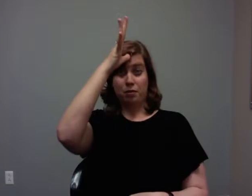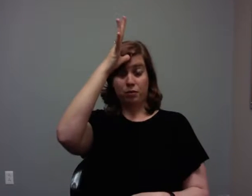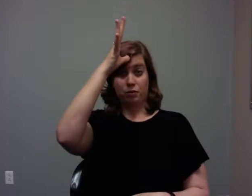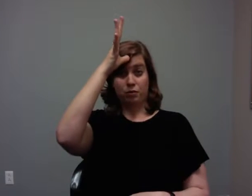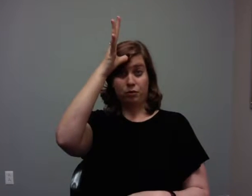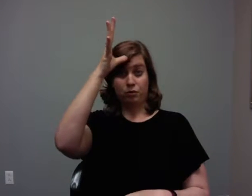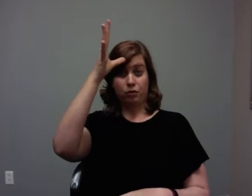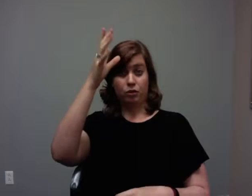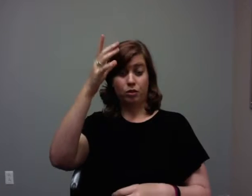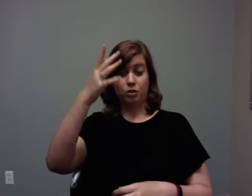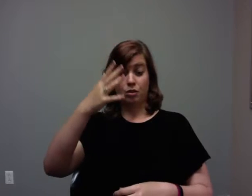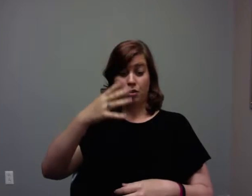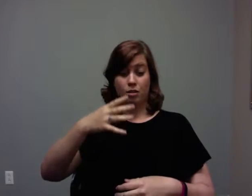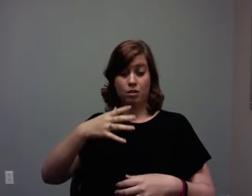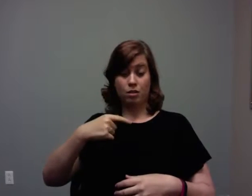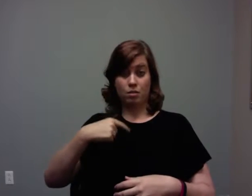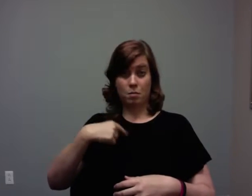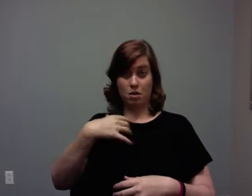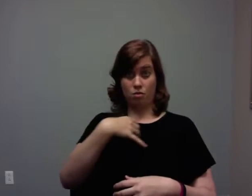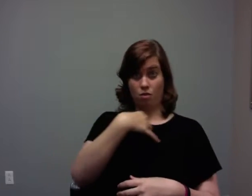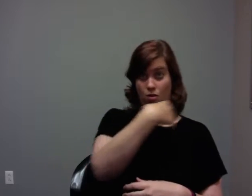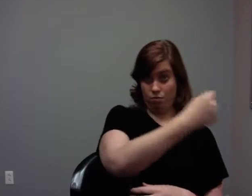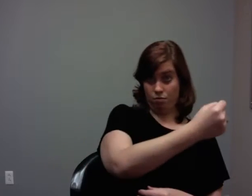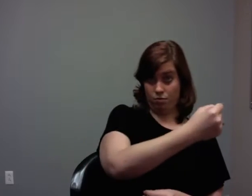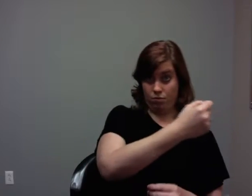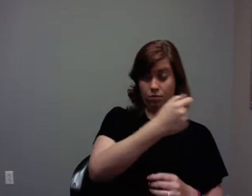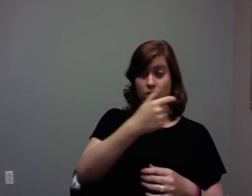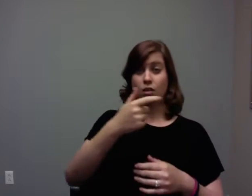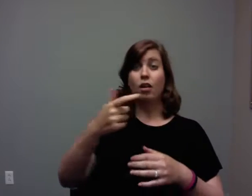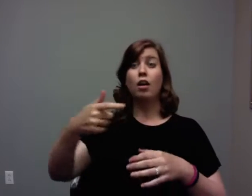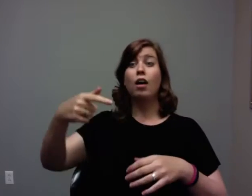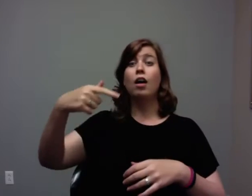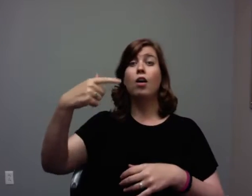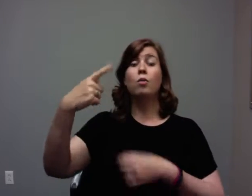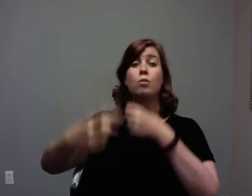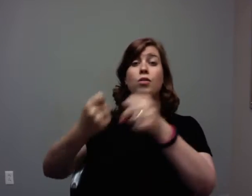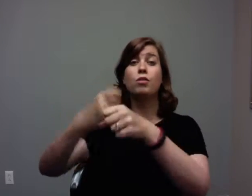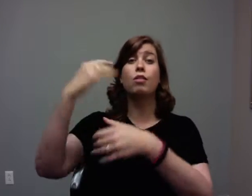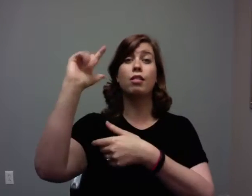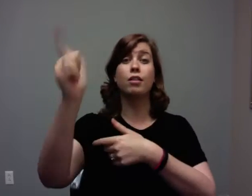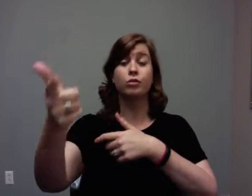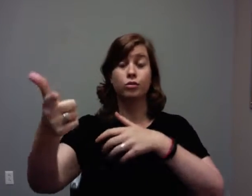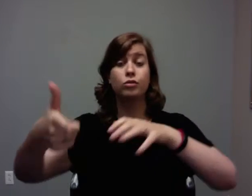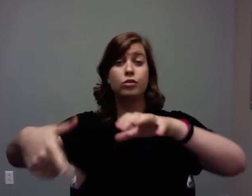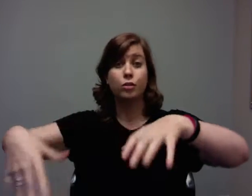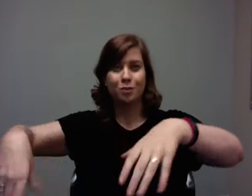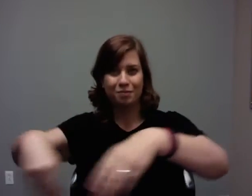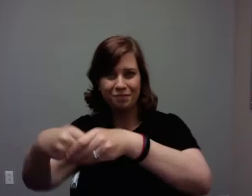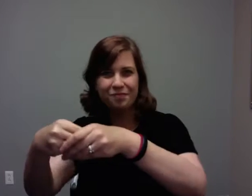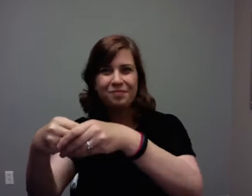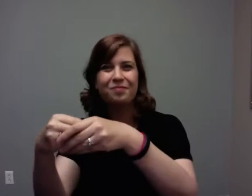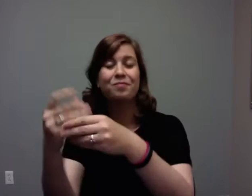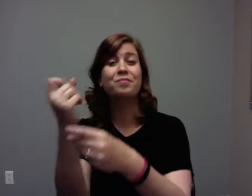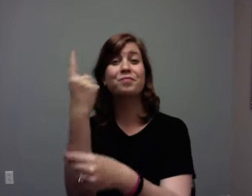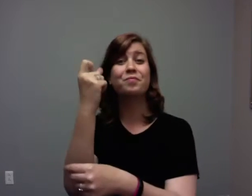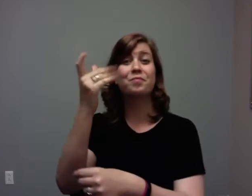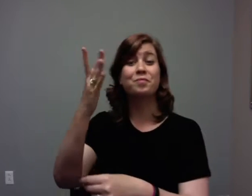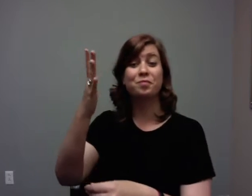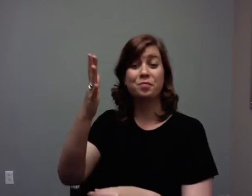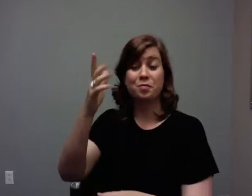with them. And but there was one son that was born to my mother